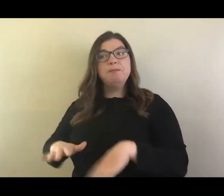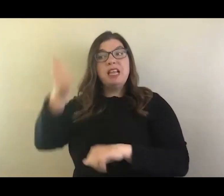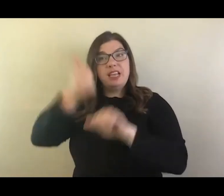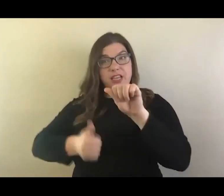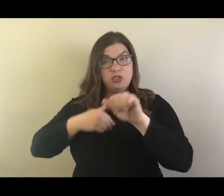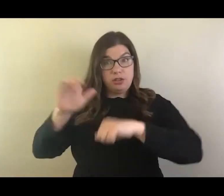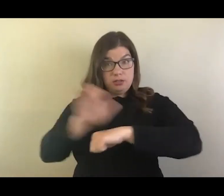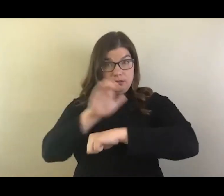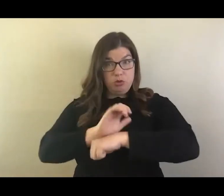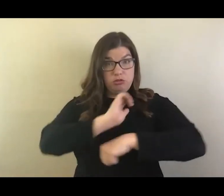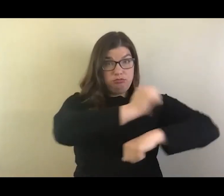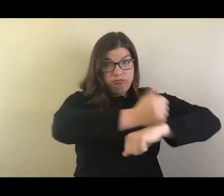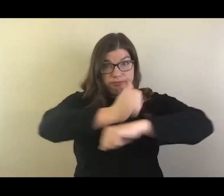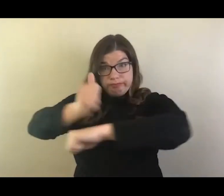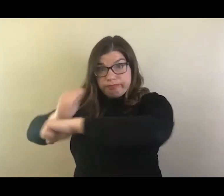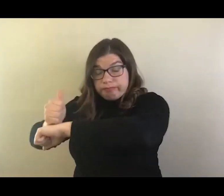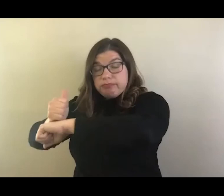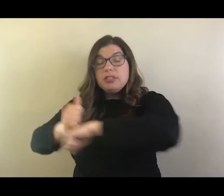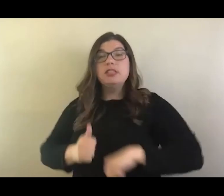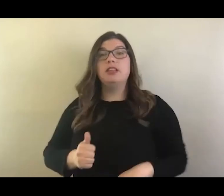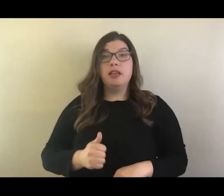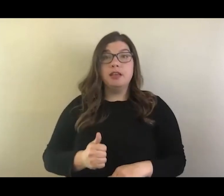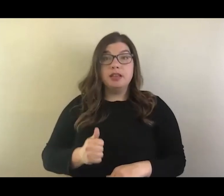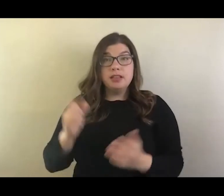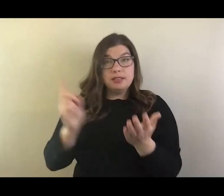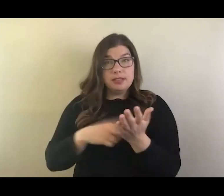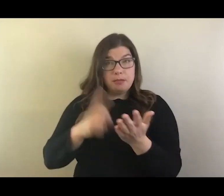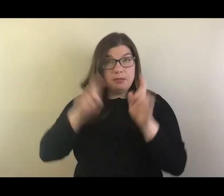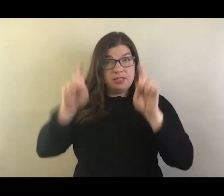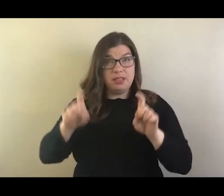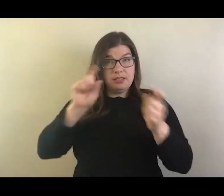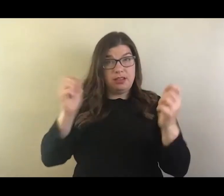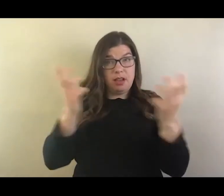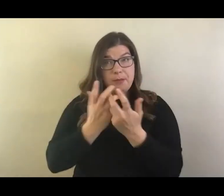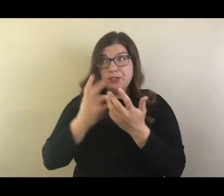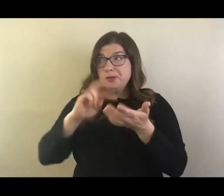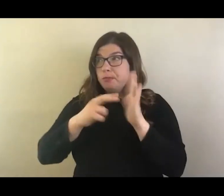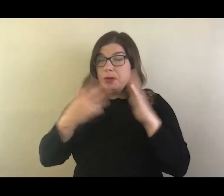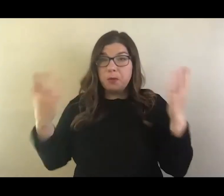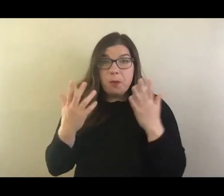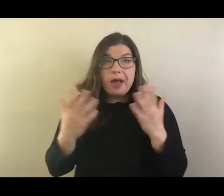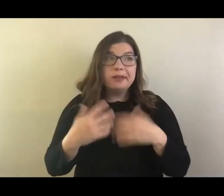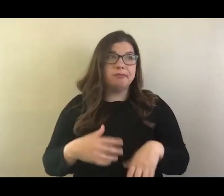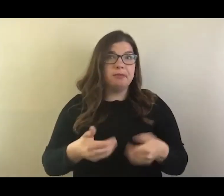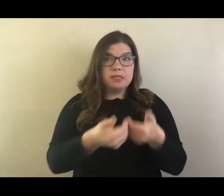As a testing accommodation, a student may just need a quiet room away from distractions, or perhaps the